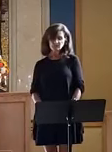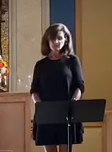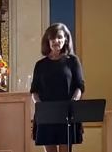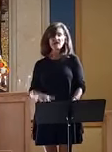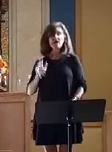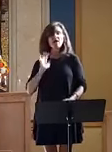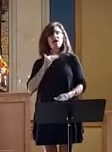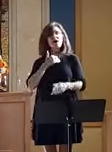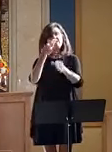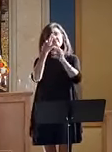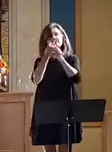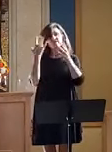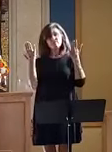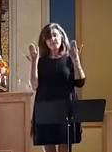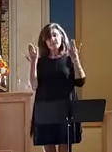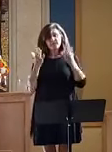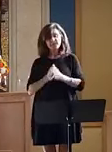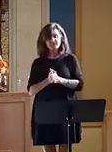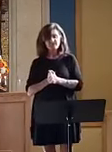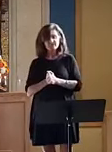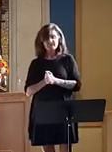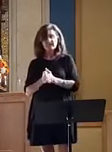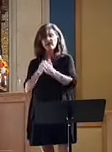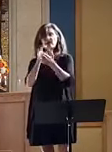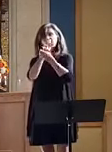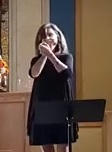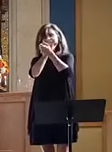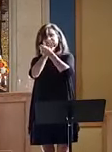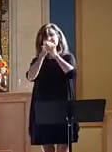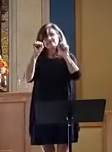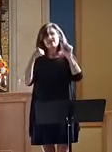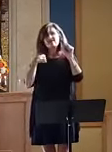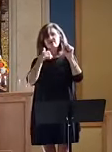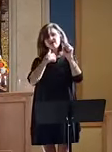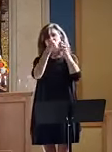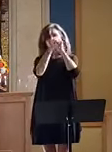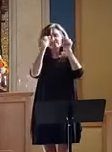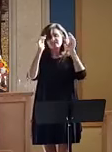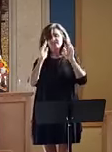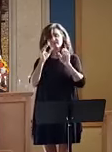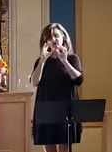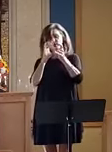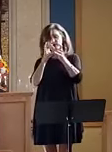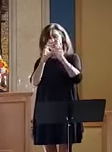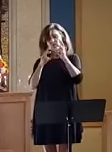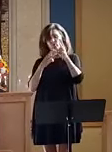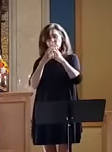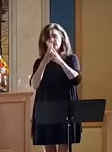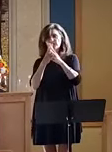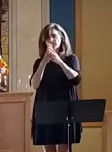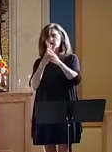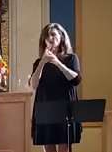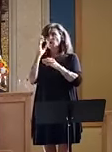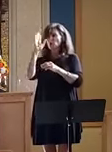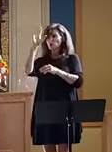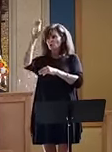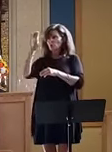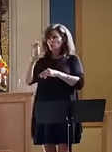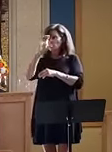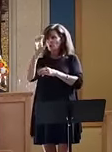The mystery of faith. Save us, Savior of the world, for by your cross and